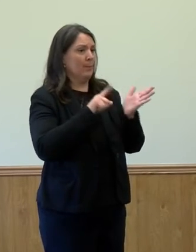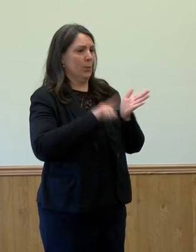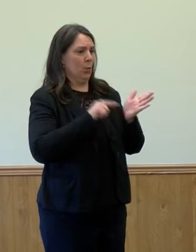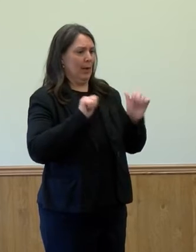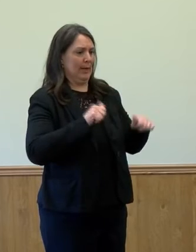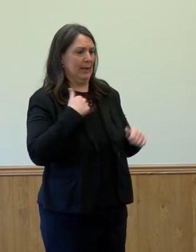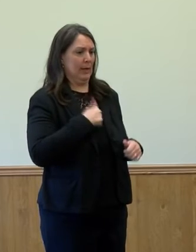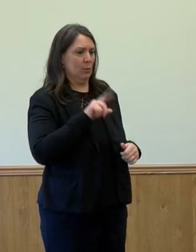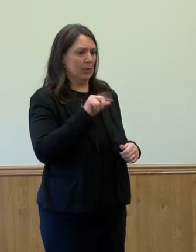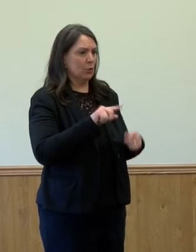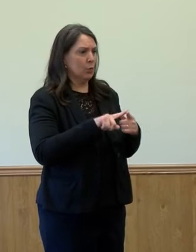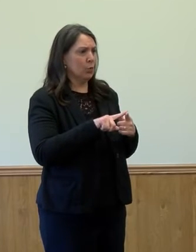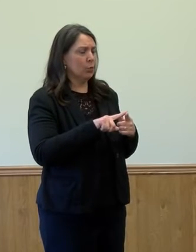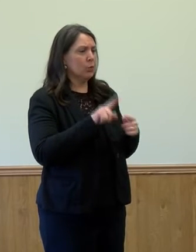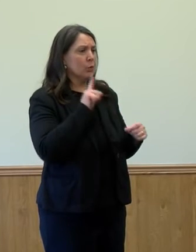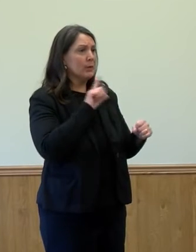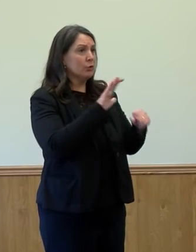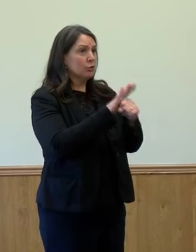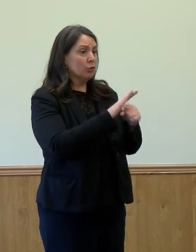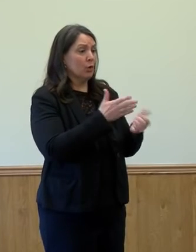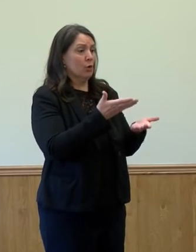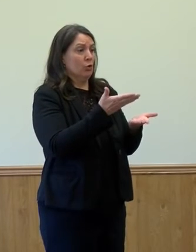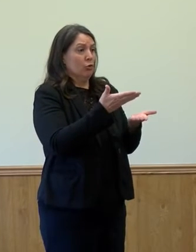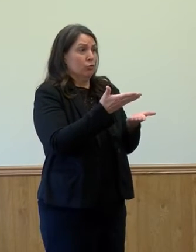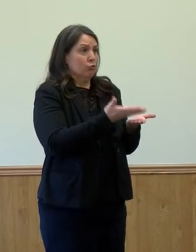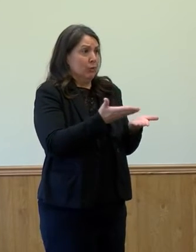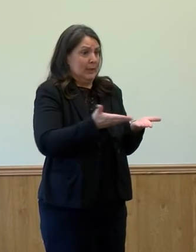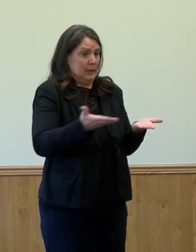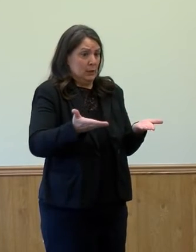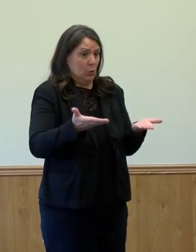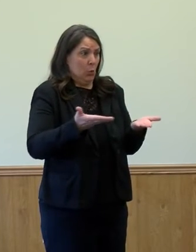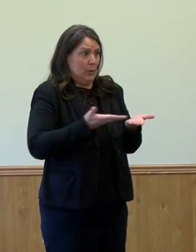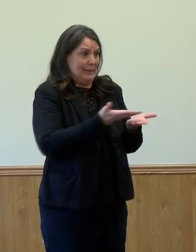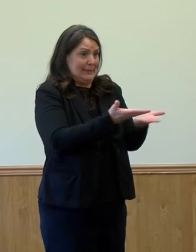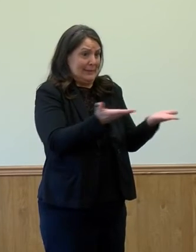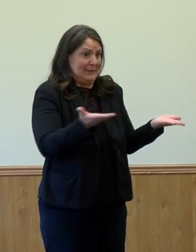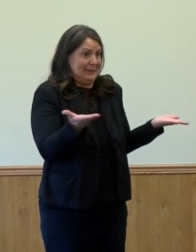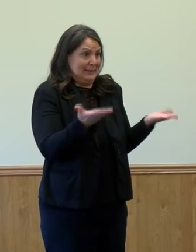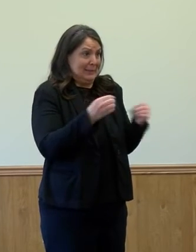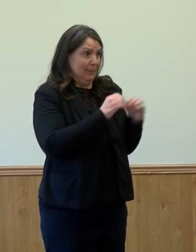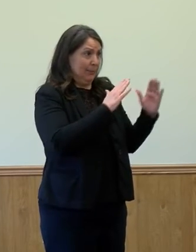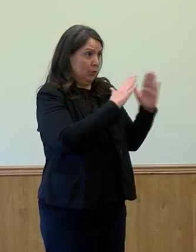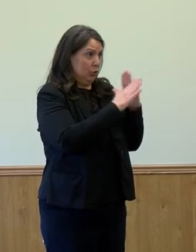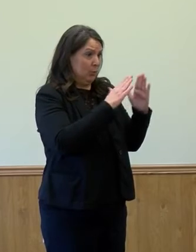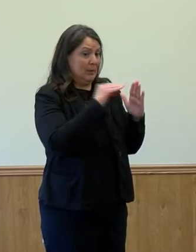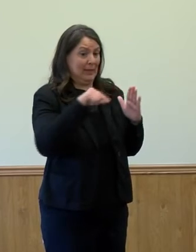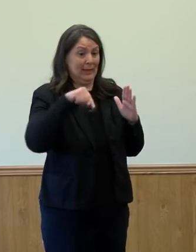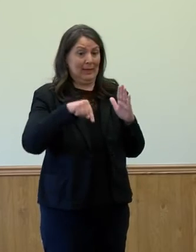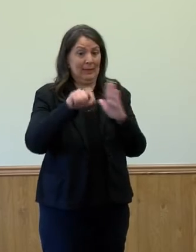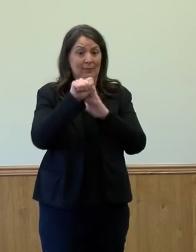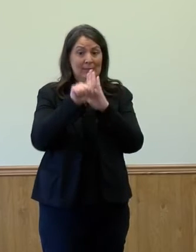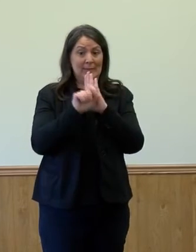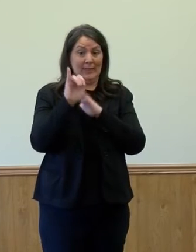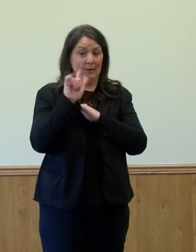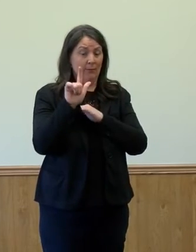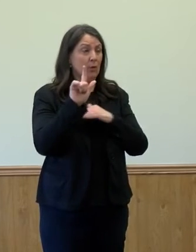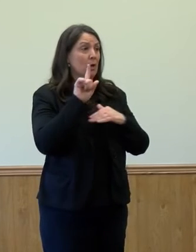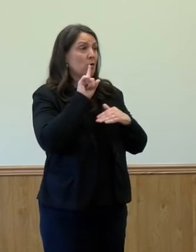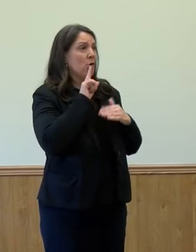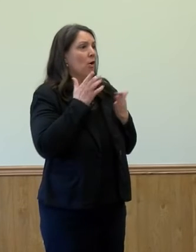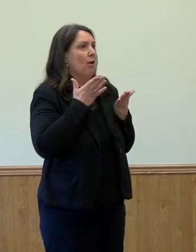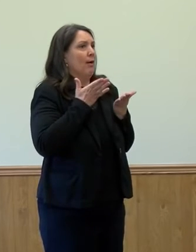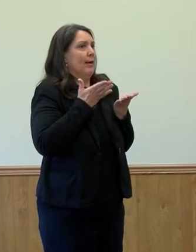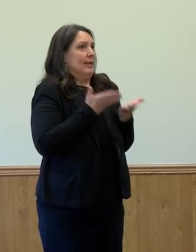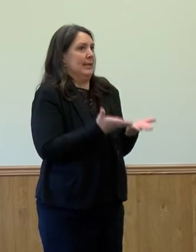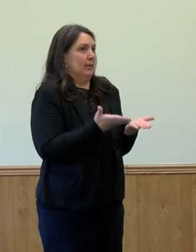to ensure that the resources that are in our community and the resources in the state of Illinois are available